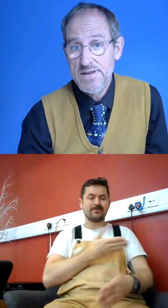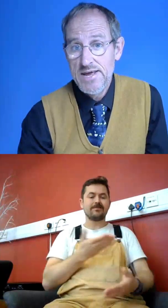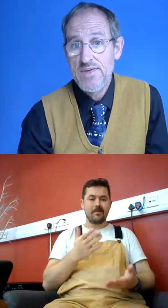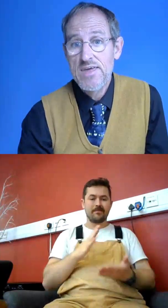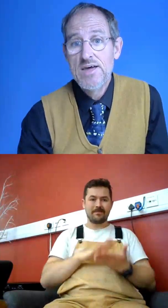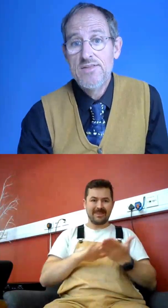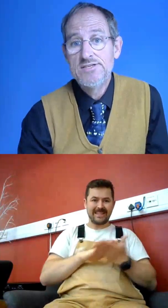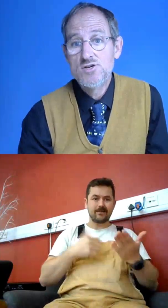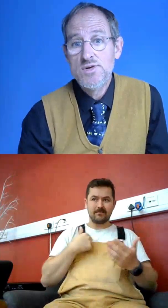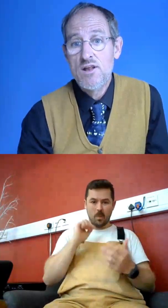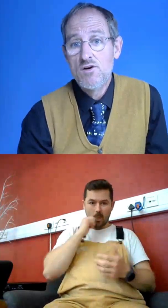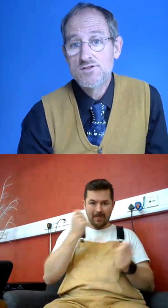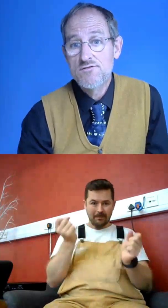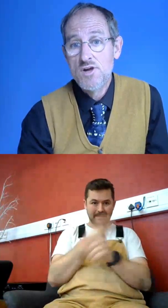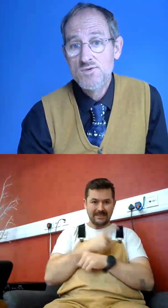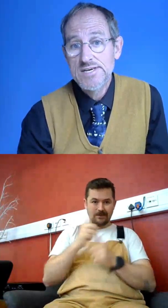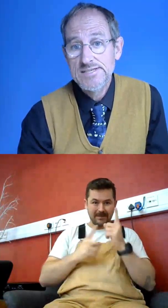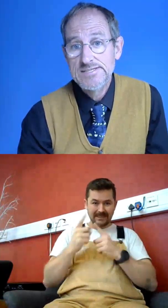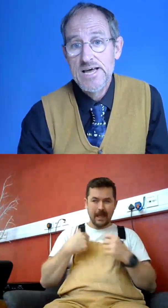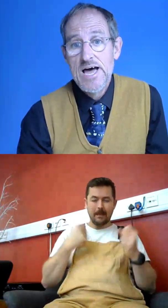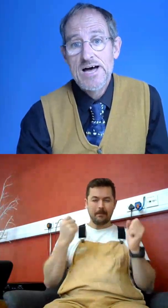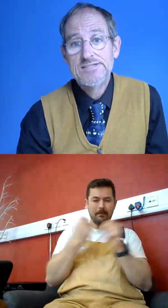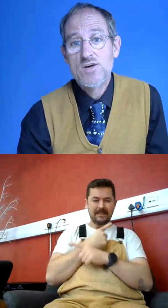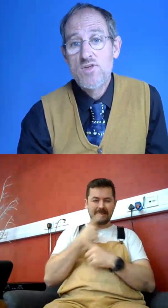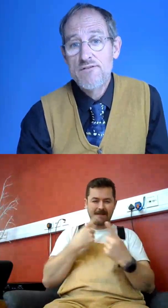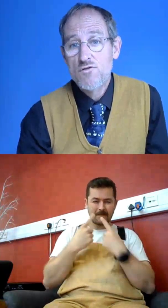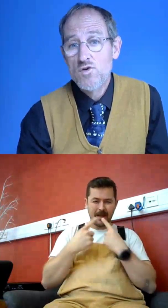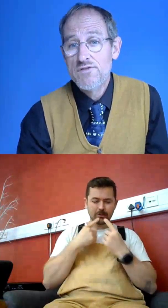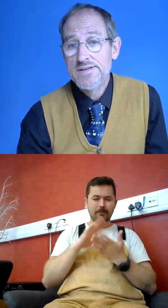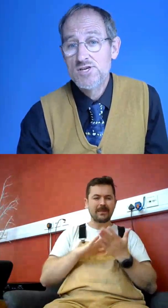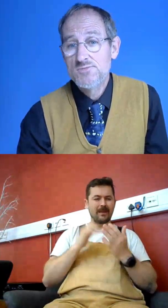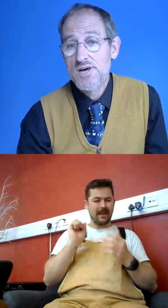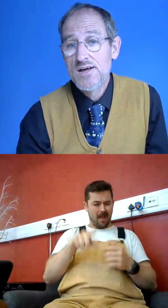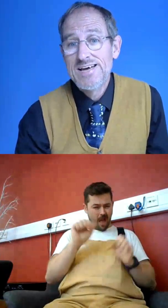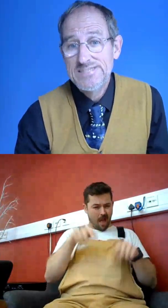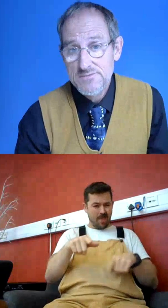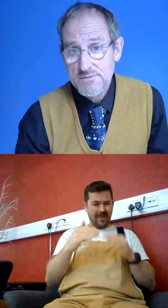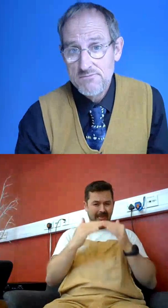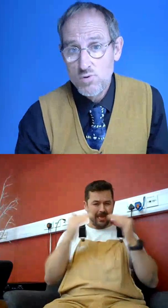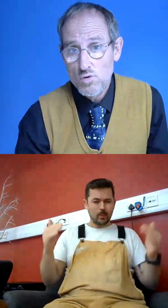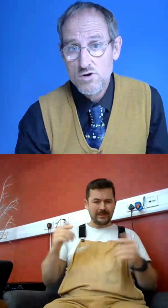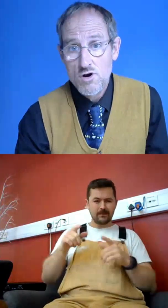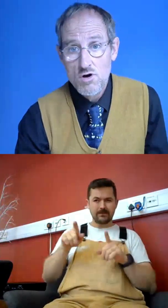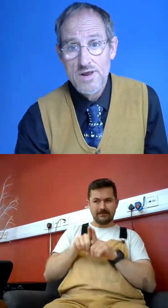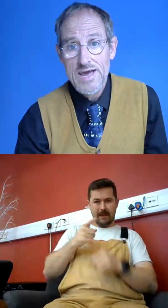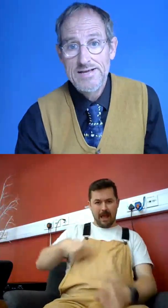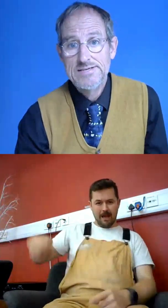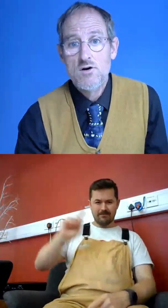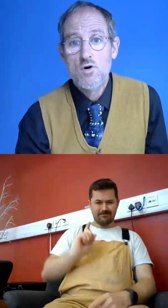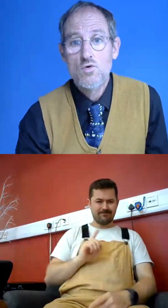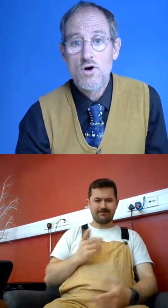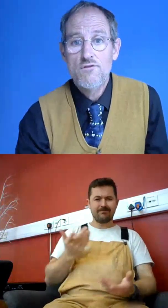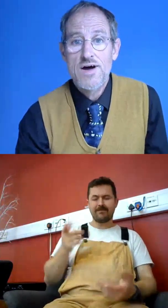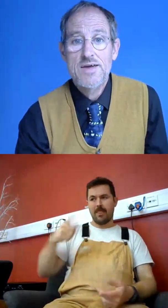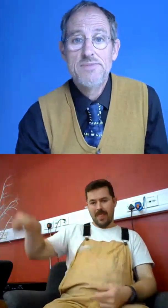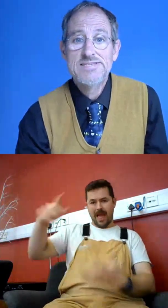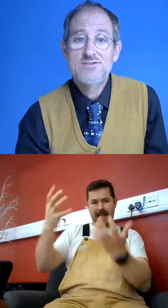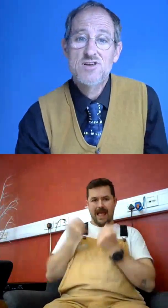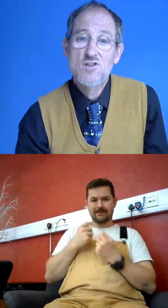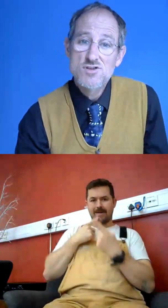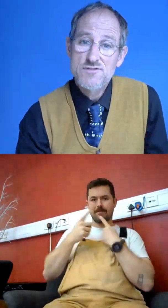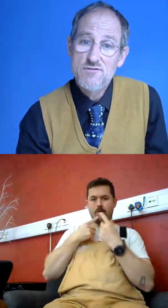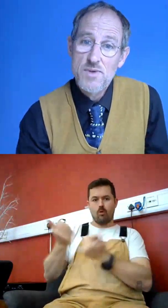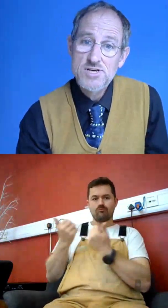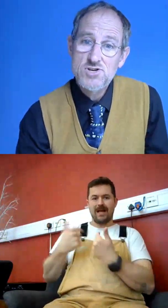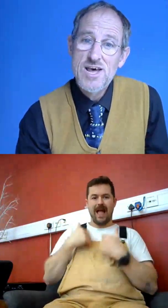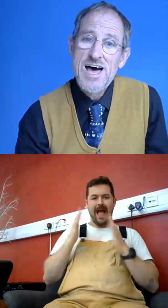interpreter last minute. They do need a lot of notice, and so therefore, if an interpreter isn't booked or can't get hold of, I can